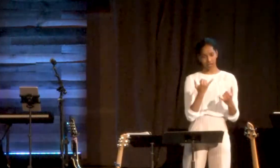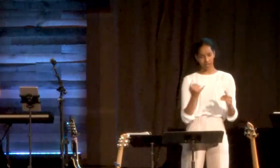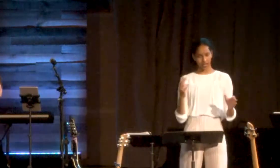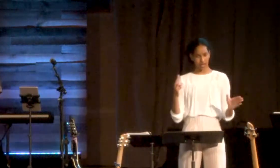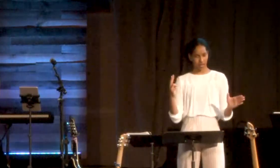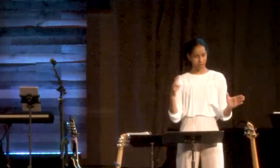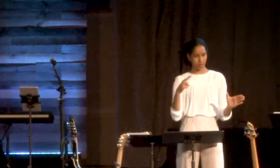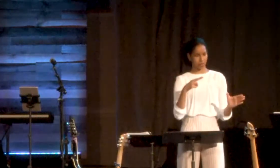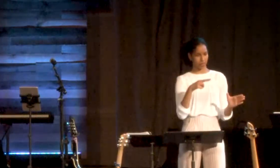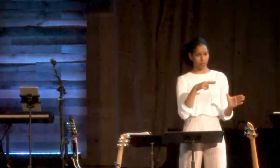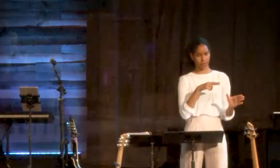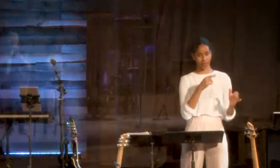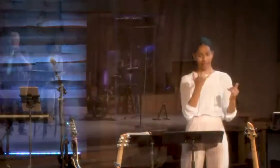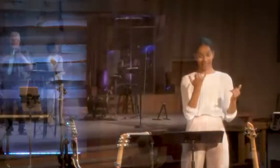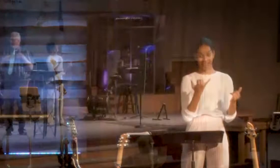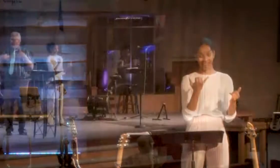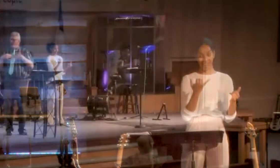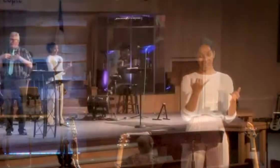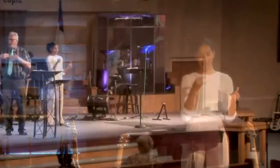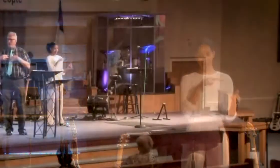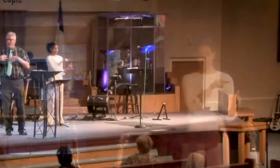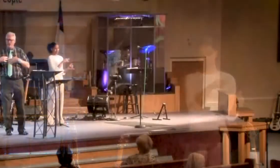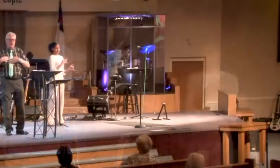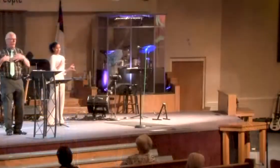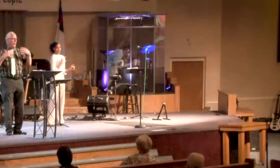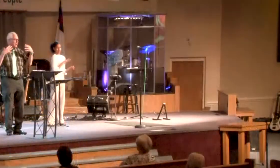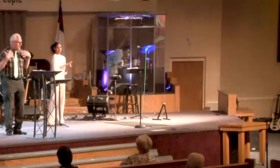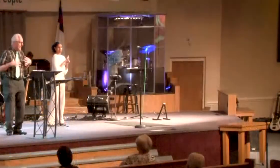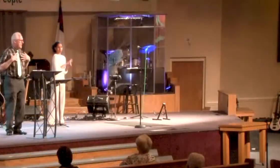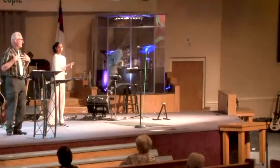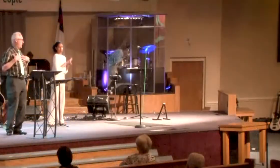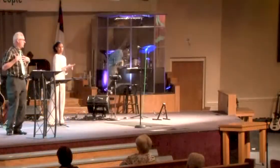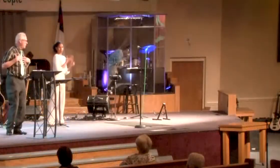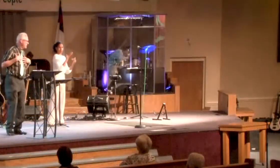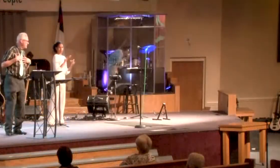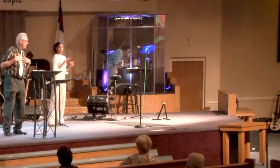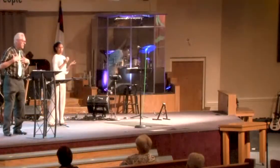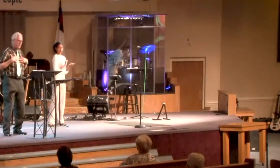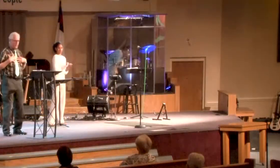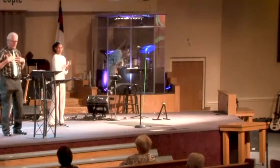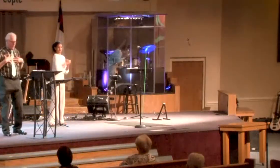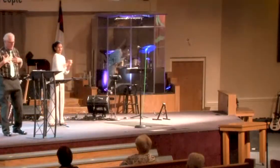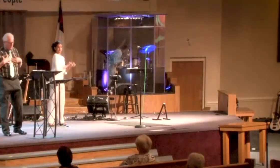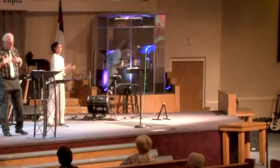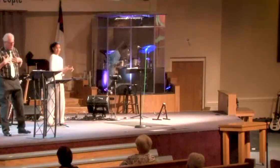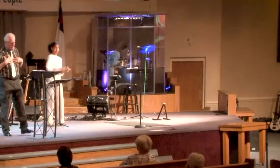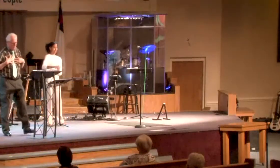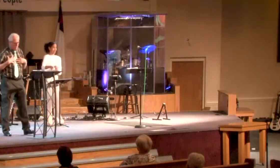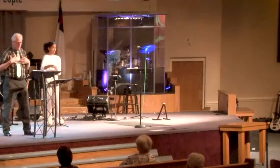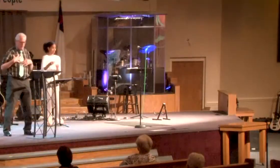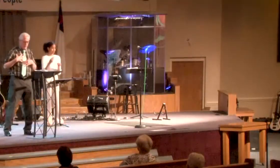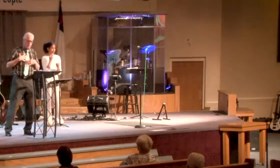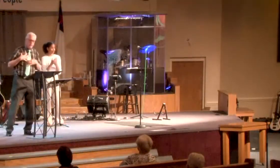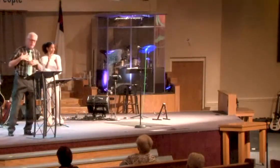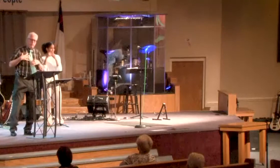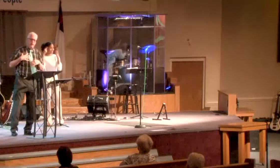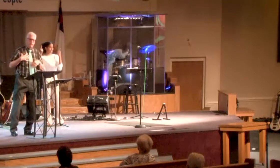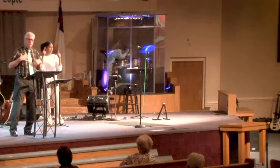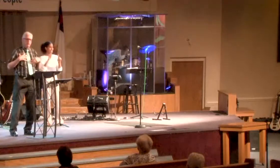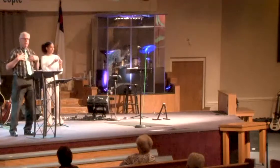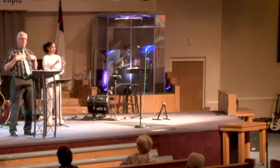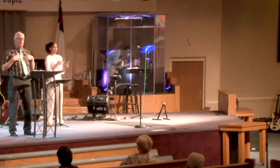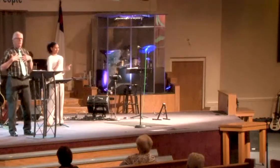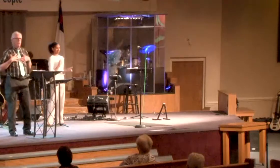be more like them and do things the way they've always done things. But they